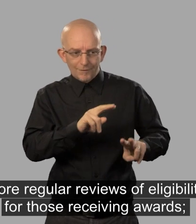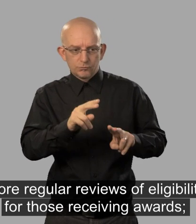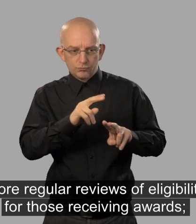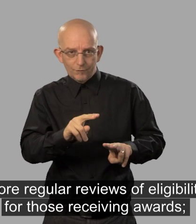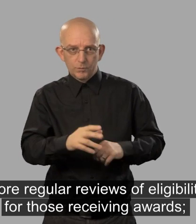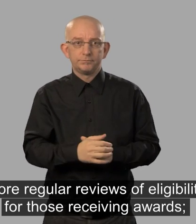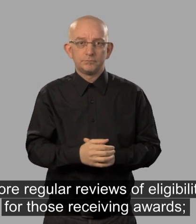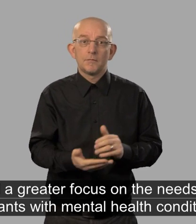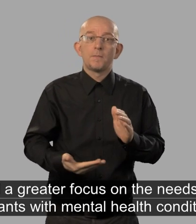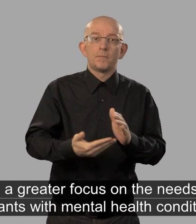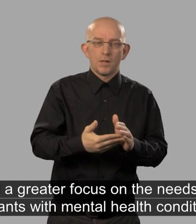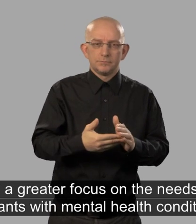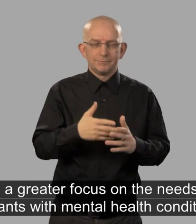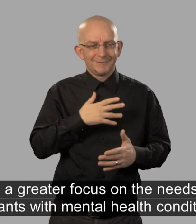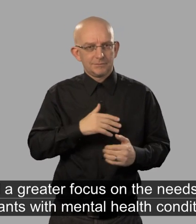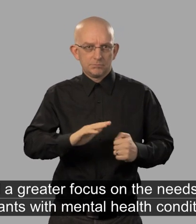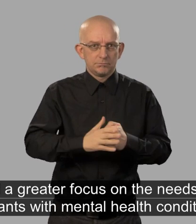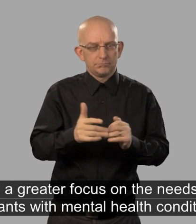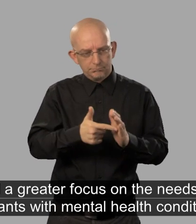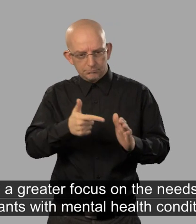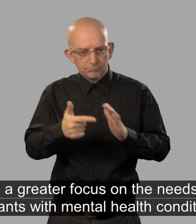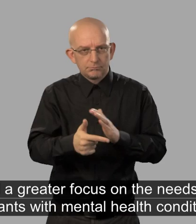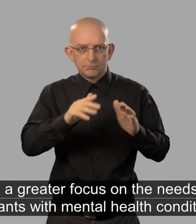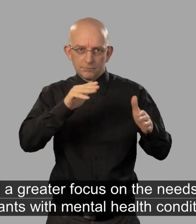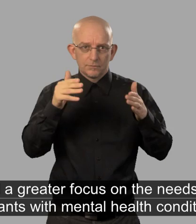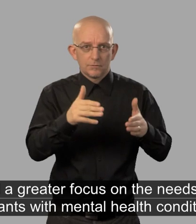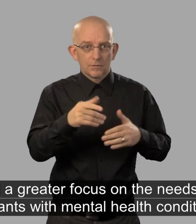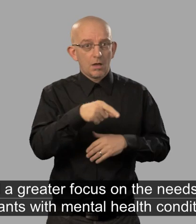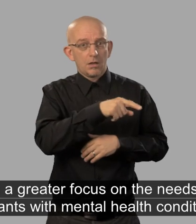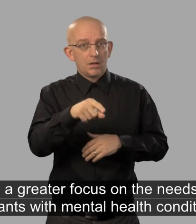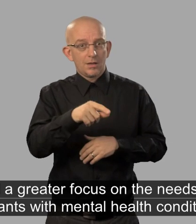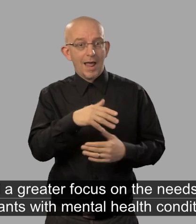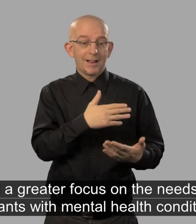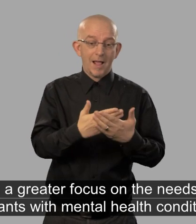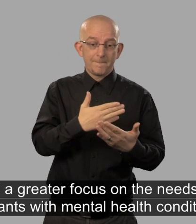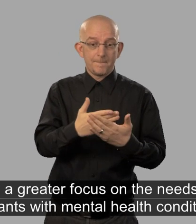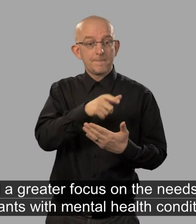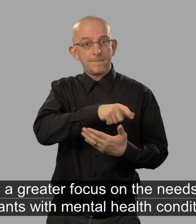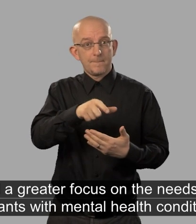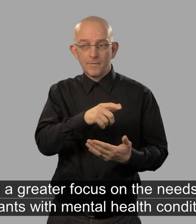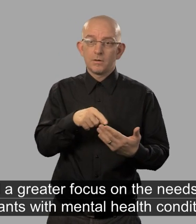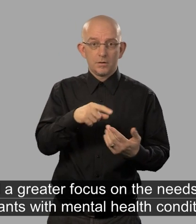And a greater focus on the needs of claimants with mental health conditions.